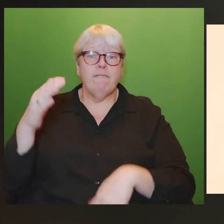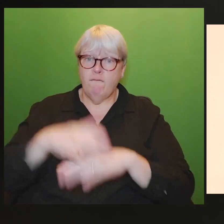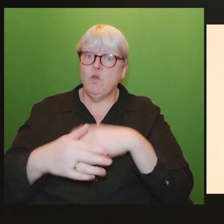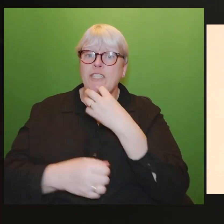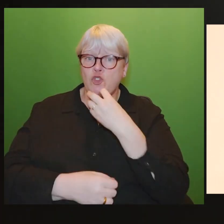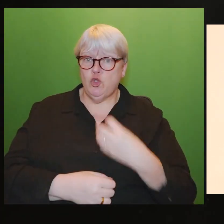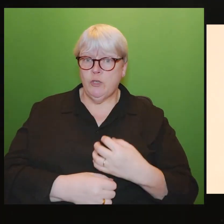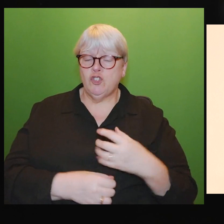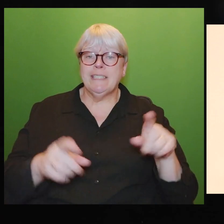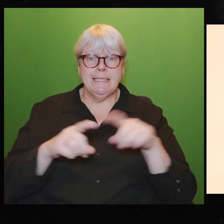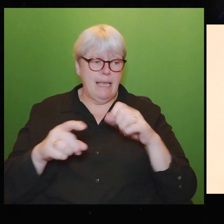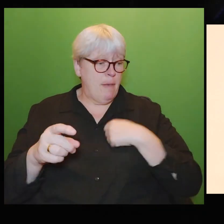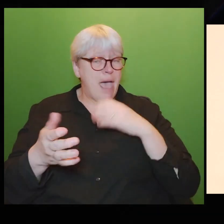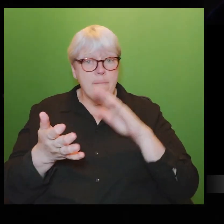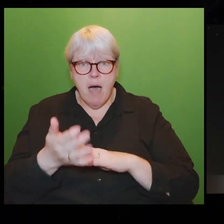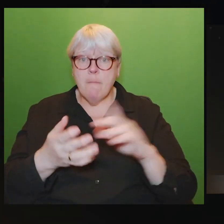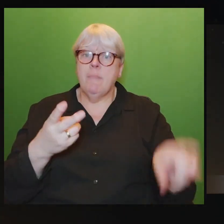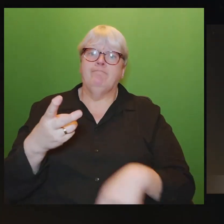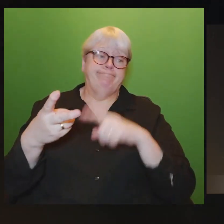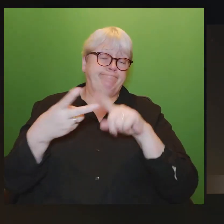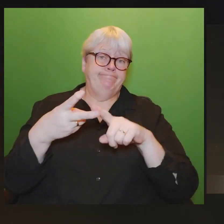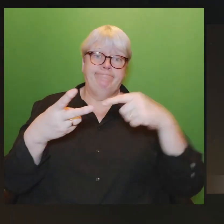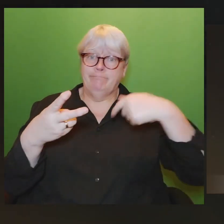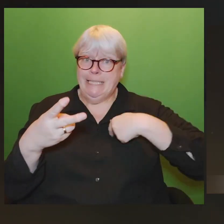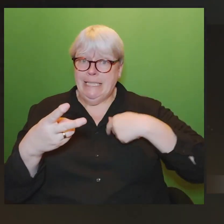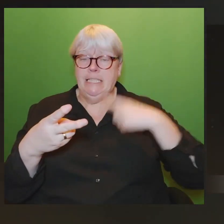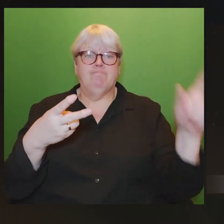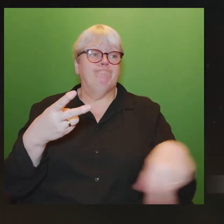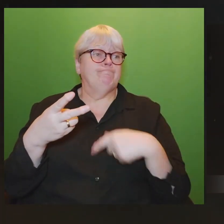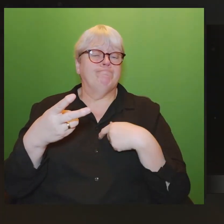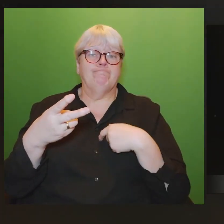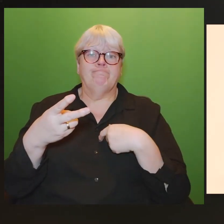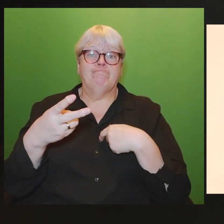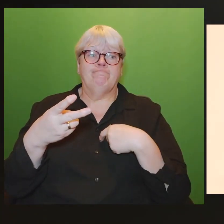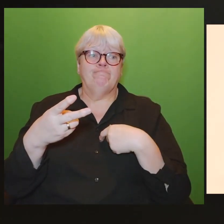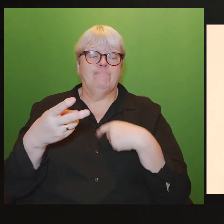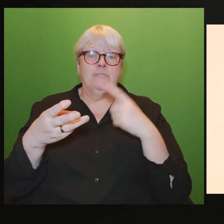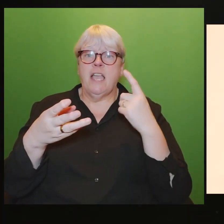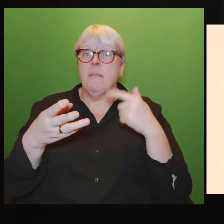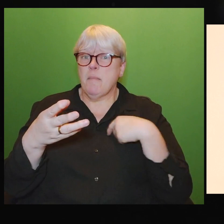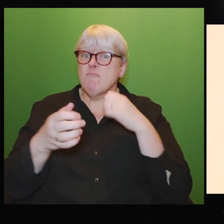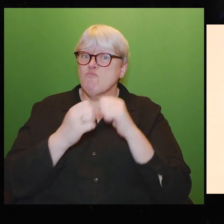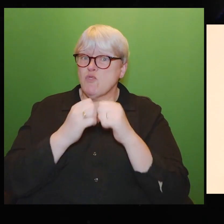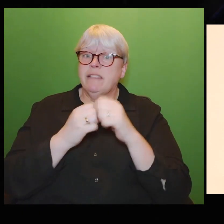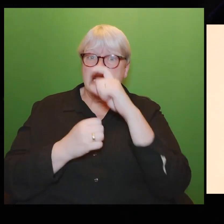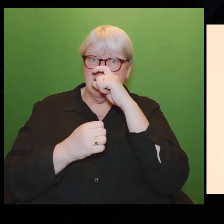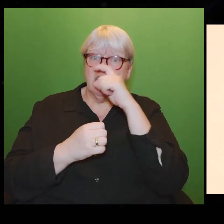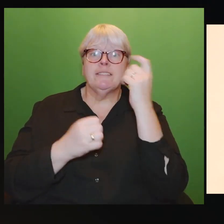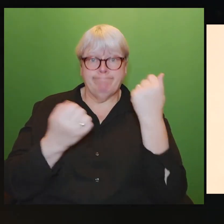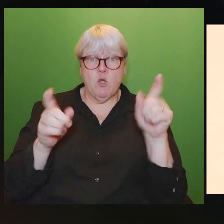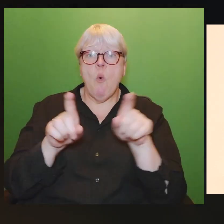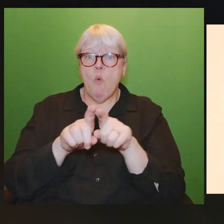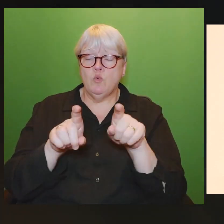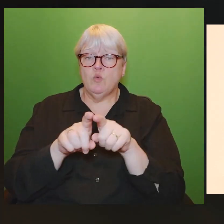Mum was half Jewish, but Mum's mother, Helena, never revealed this. So looking at the notes that I had on her, I knew